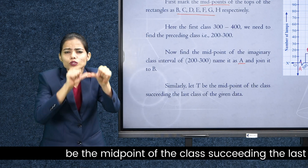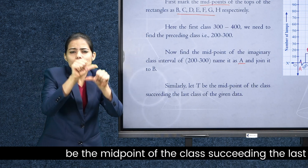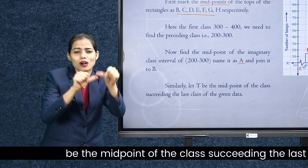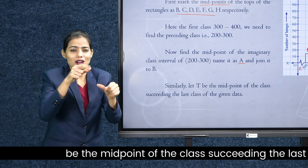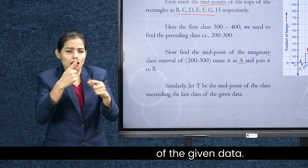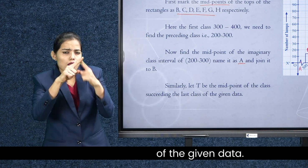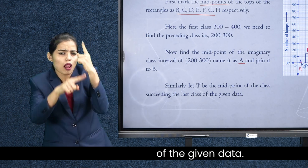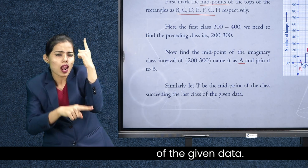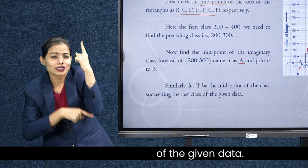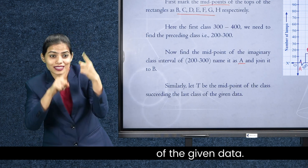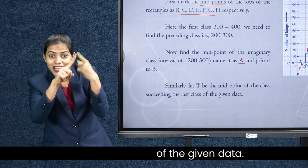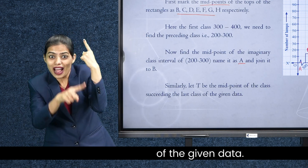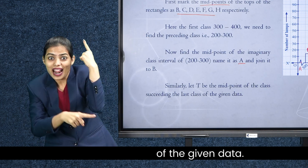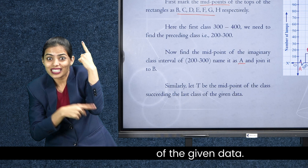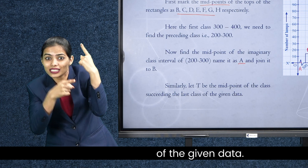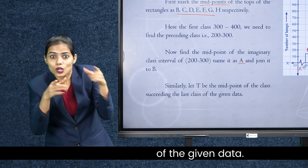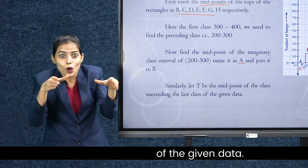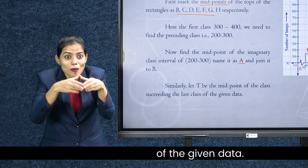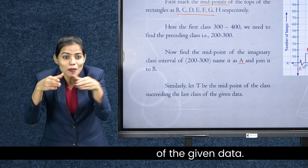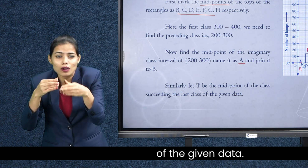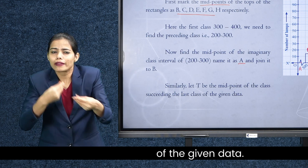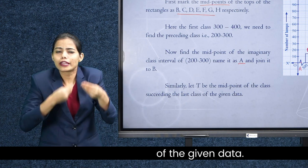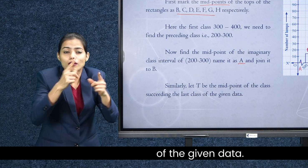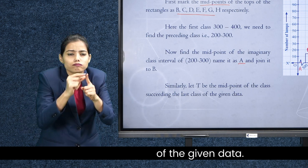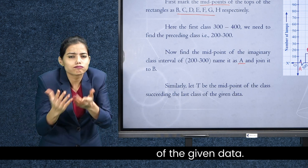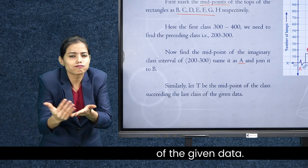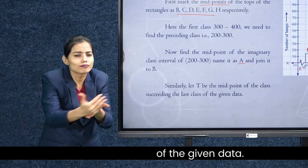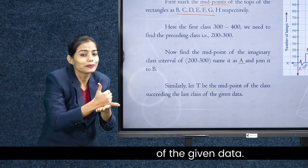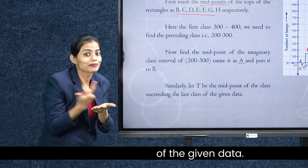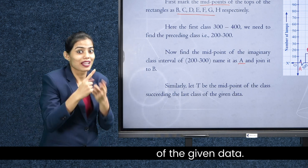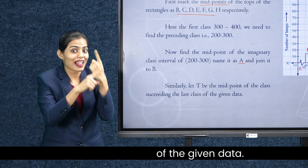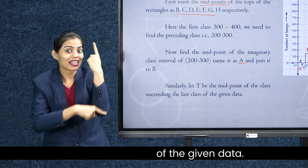last class of the given data.